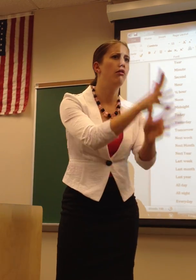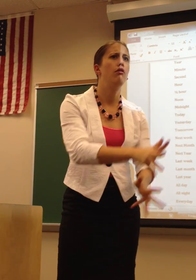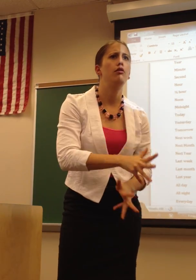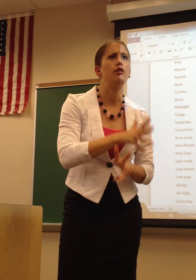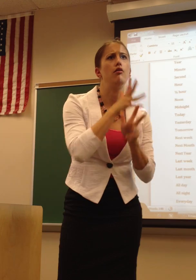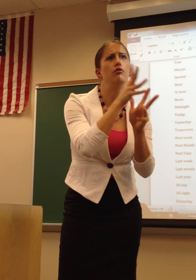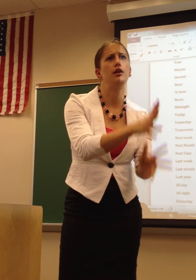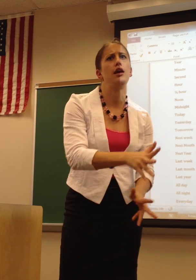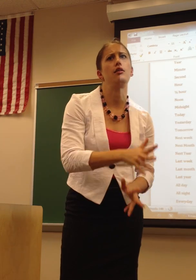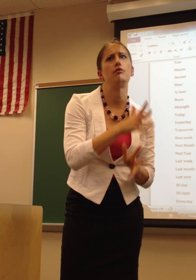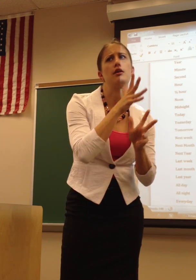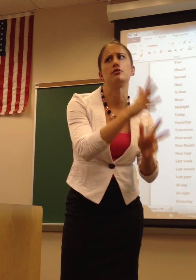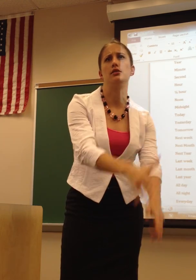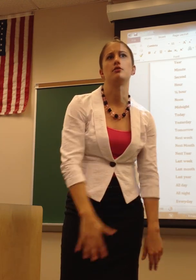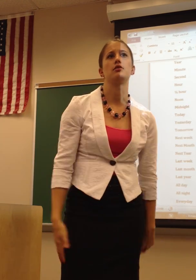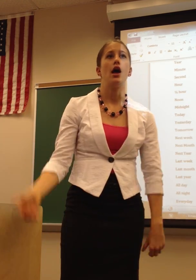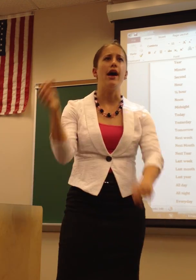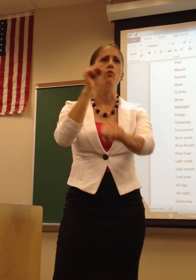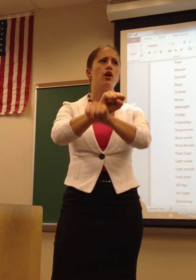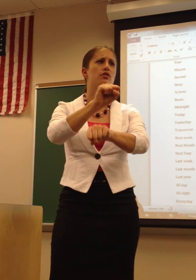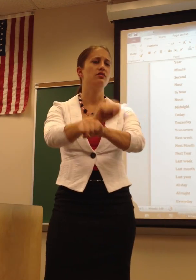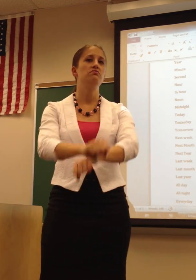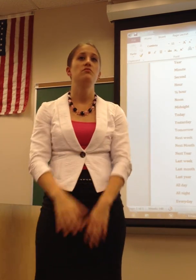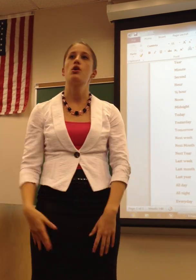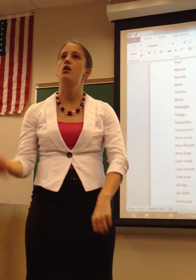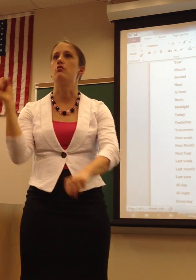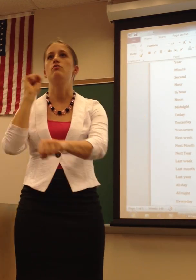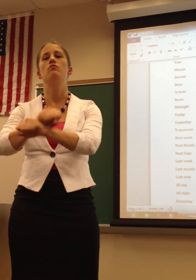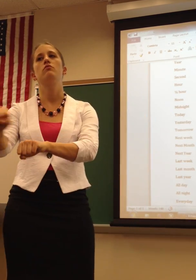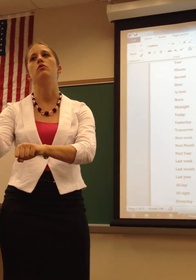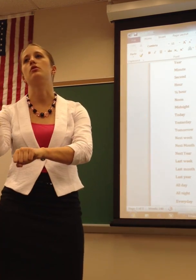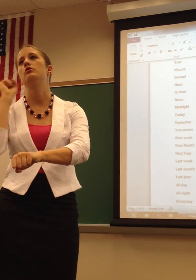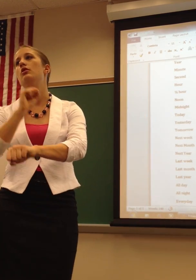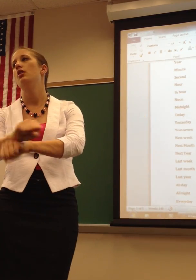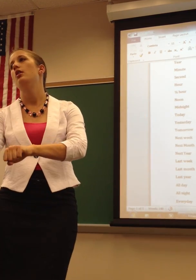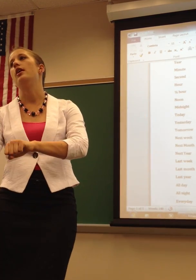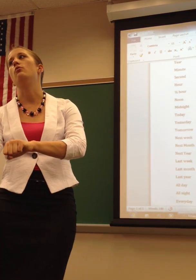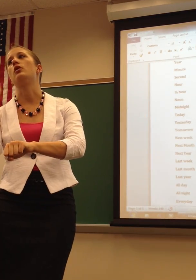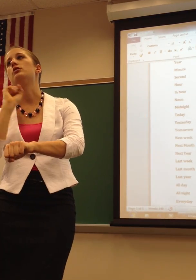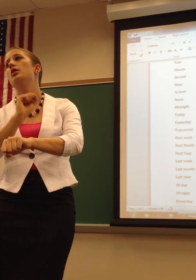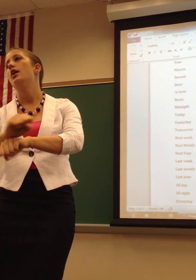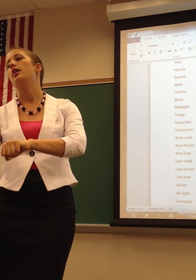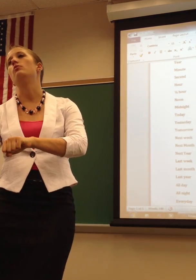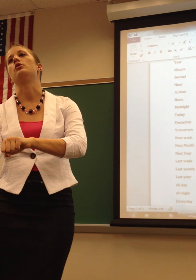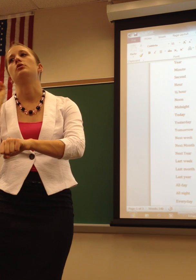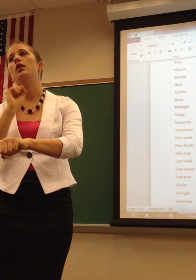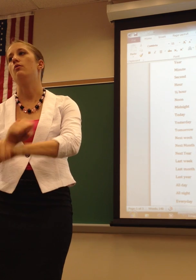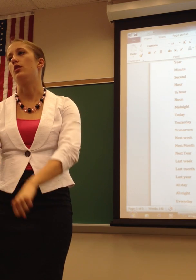like all day. Nastiness. I worked. Oh, worked. And worked. And worked. And worked.